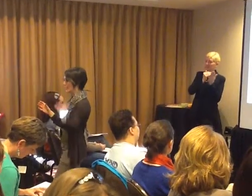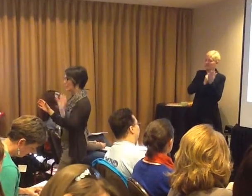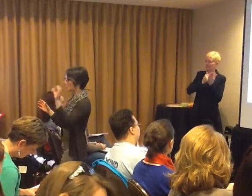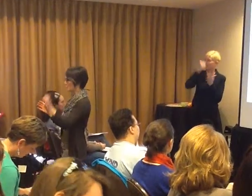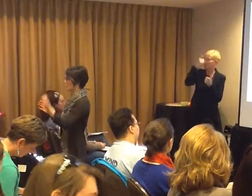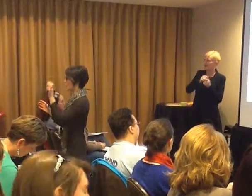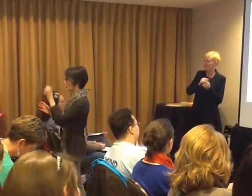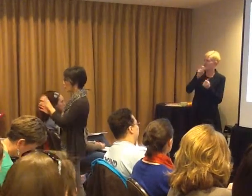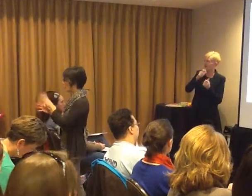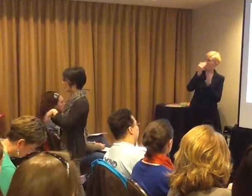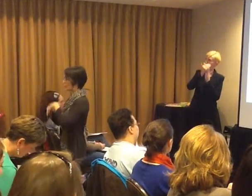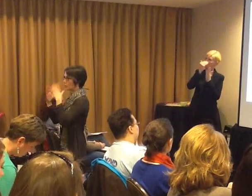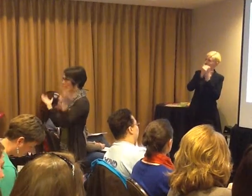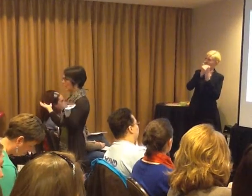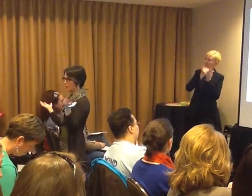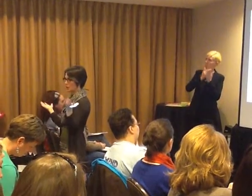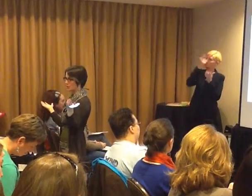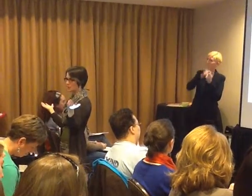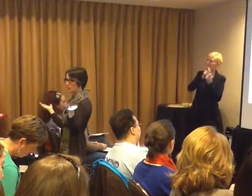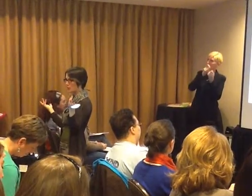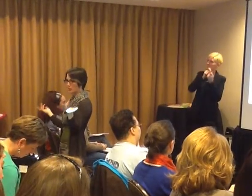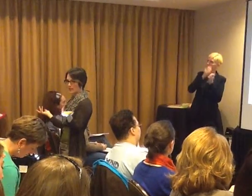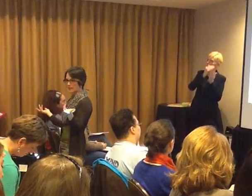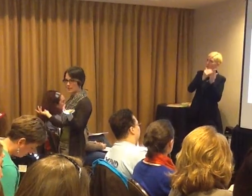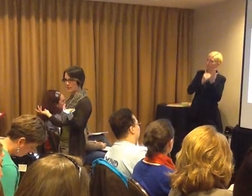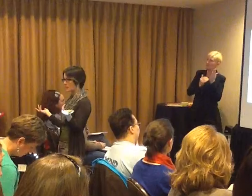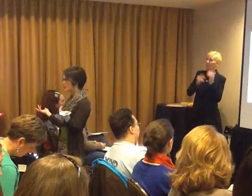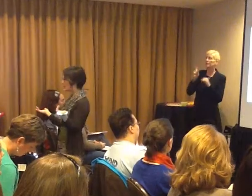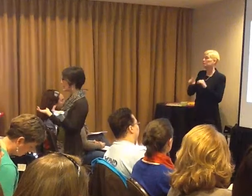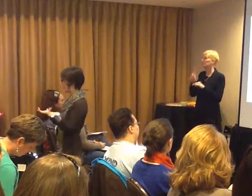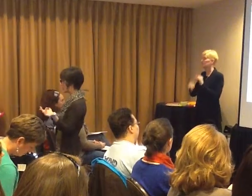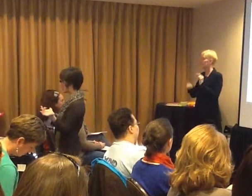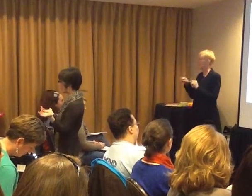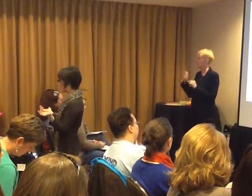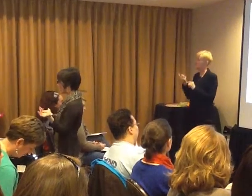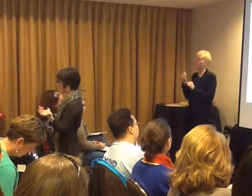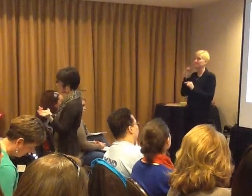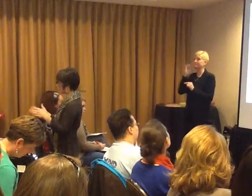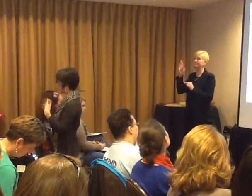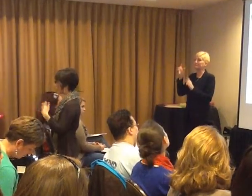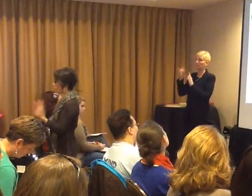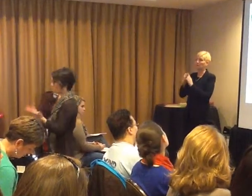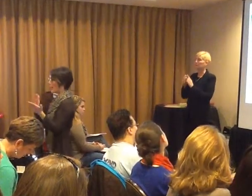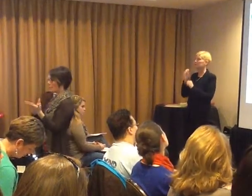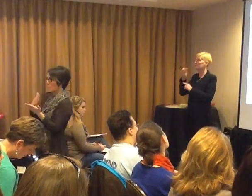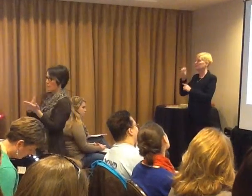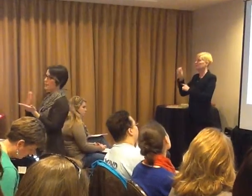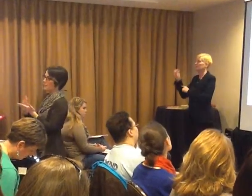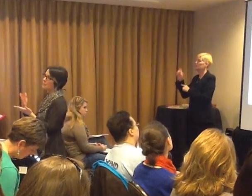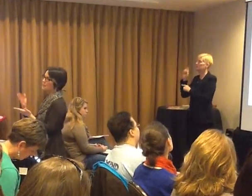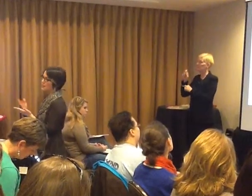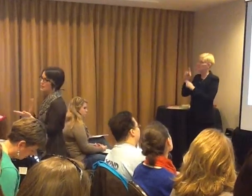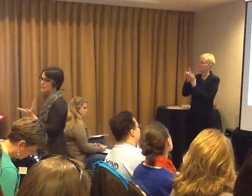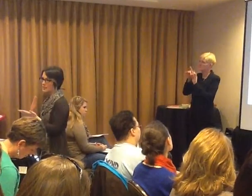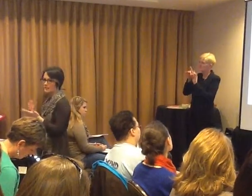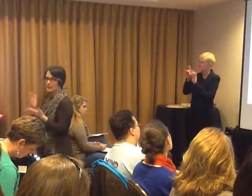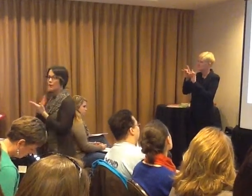information in a particular order. You cannot just speak or write sentences and willy-nilly recall. You have to put them